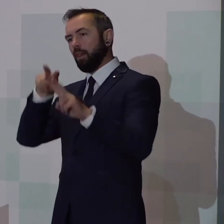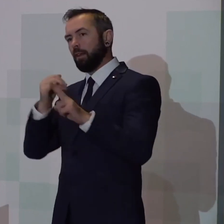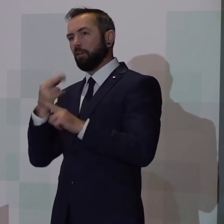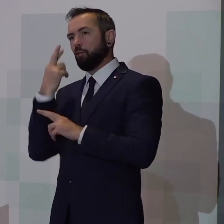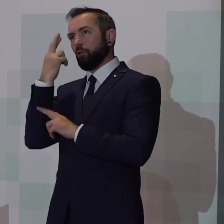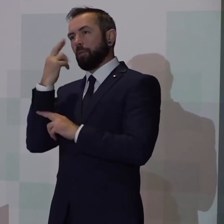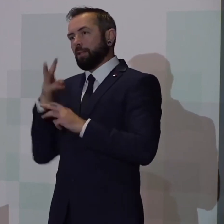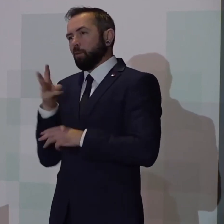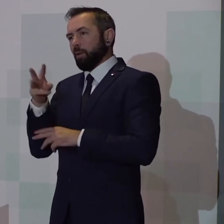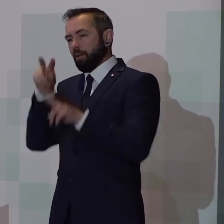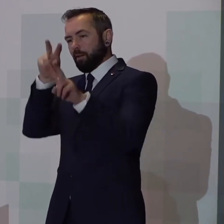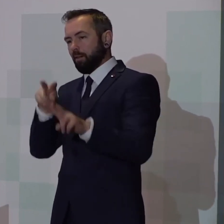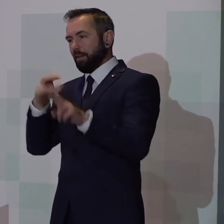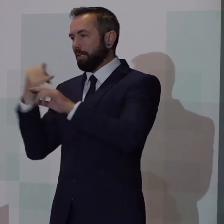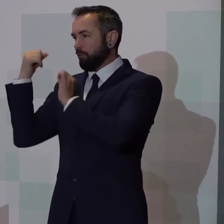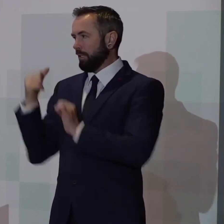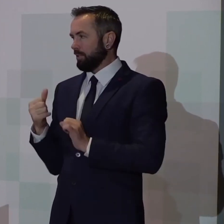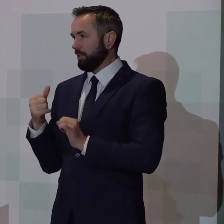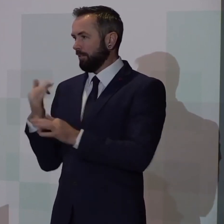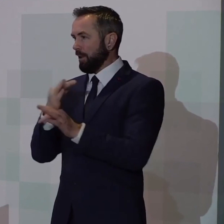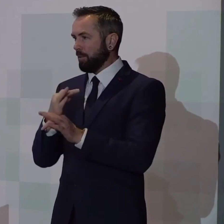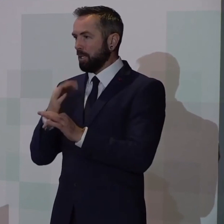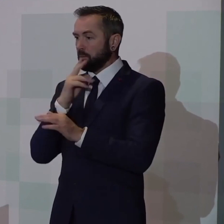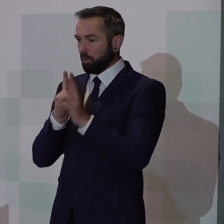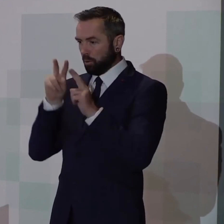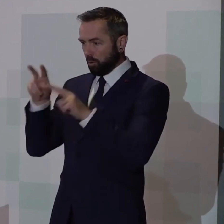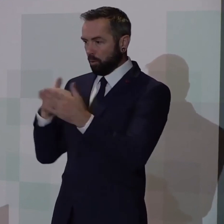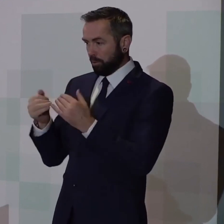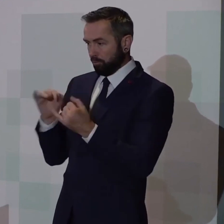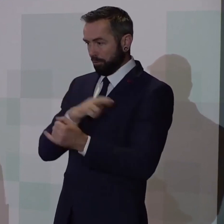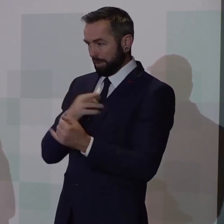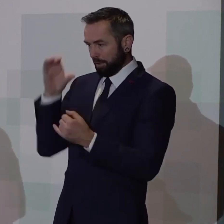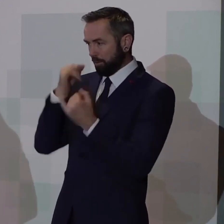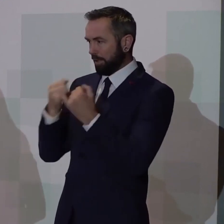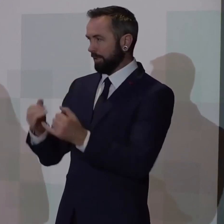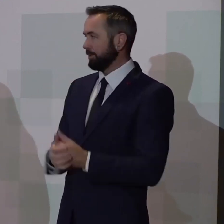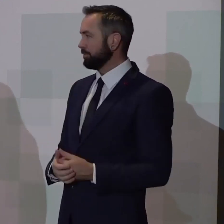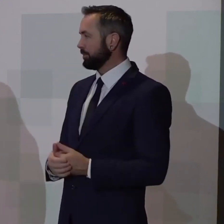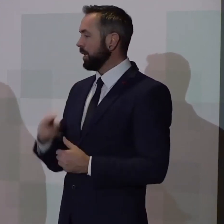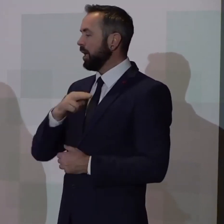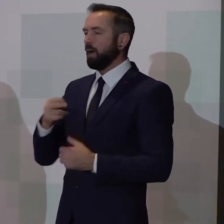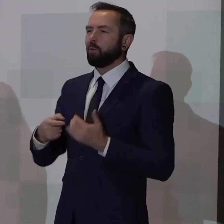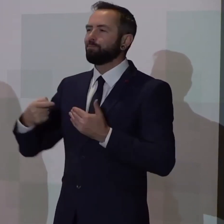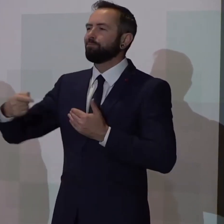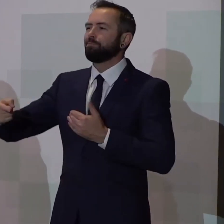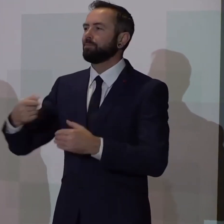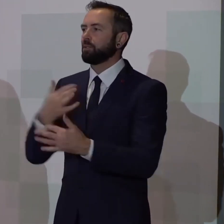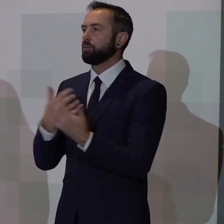family and to look at family as it is and was. I'm not going to speak too much about